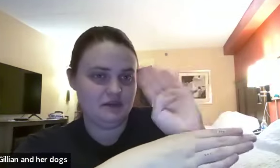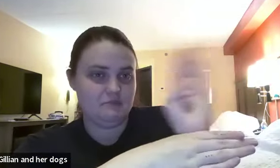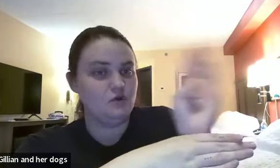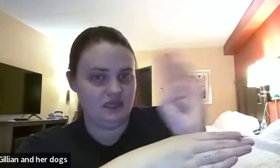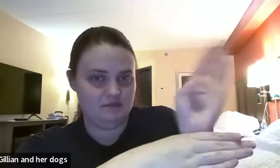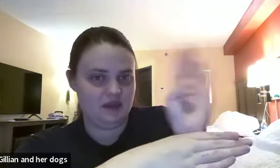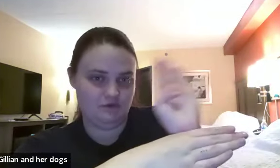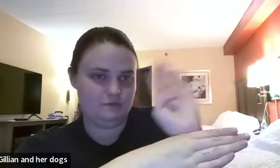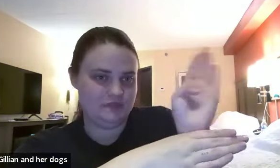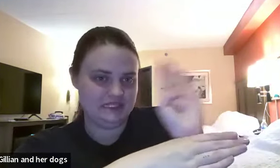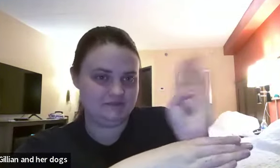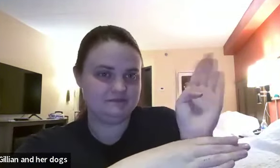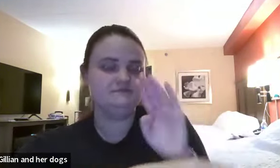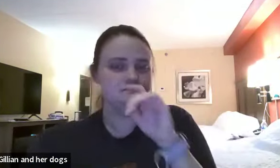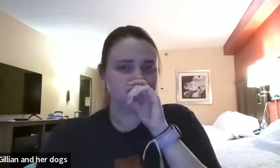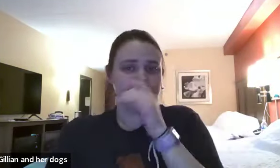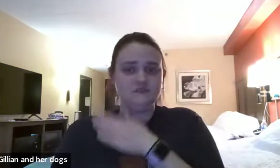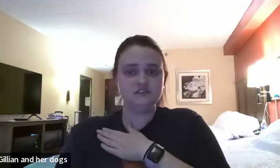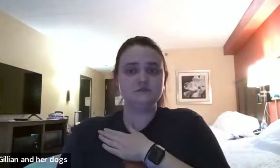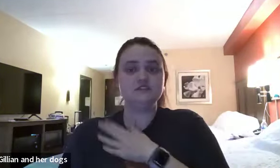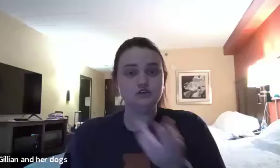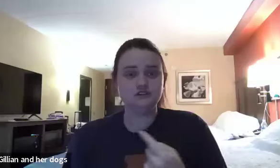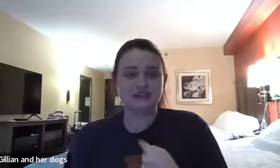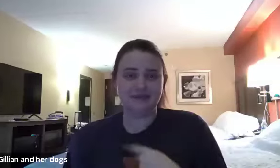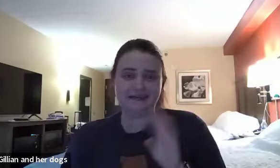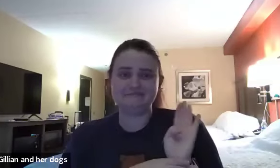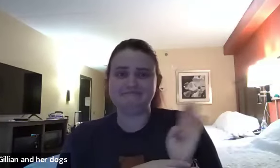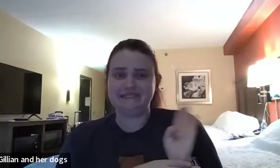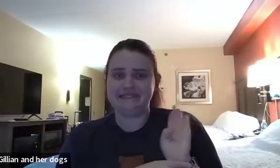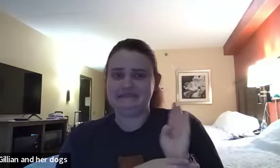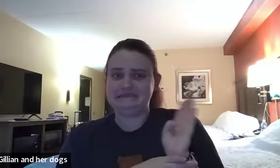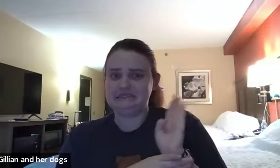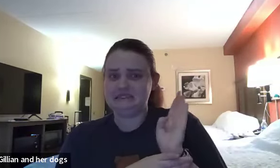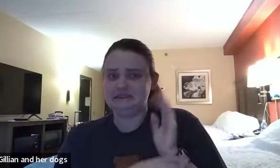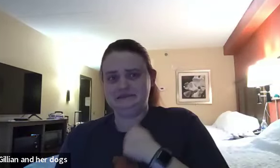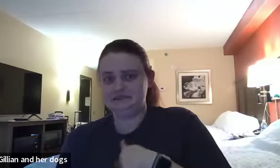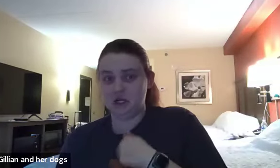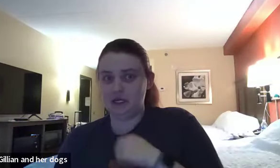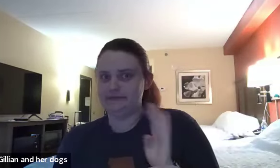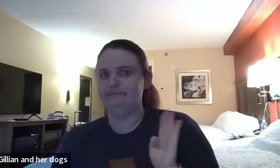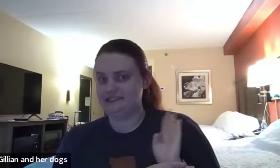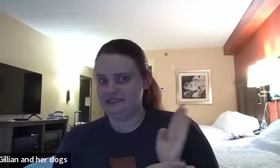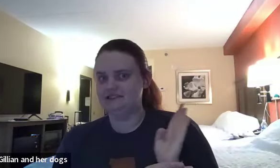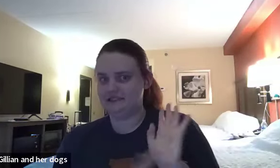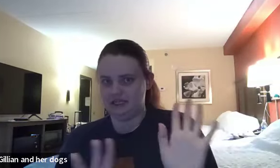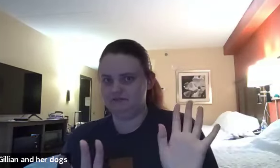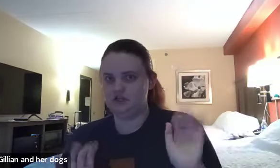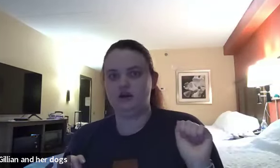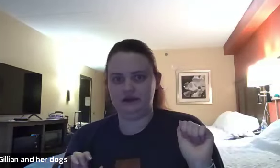but moving it back and forth. Busy. Excuse me. So you could say me busy. Like, sorry, busy. Can't talk right